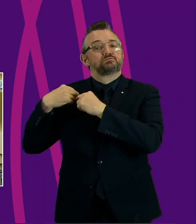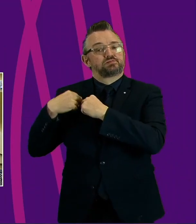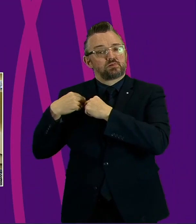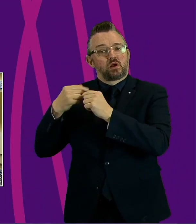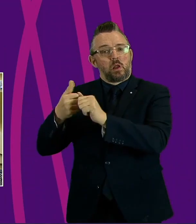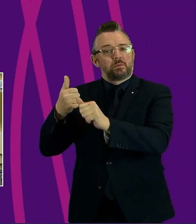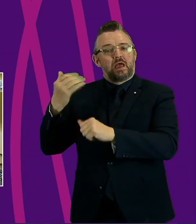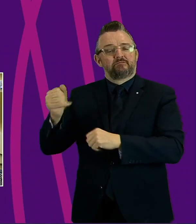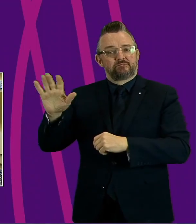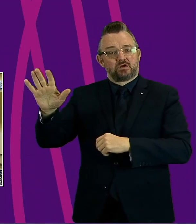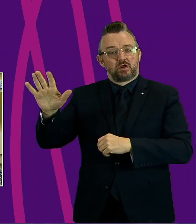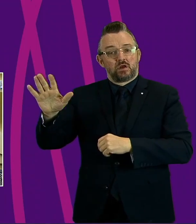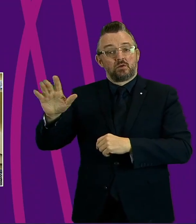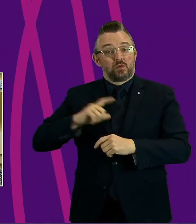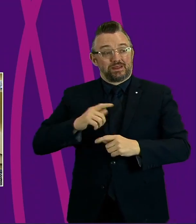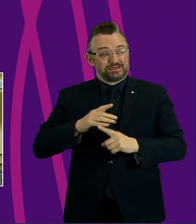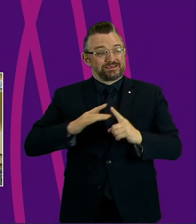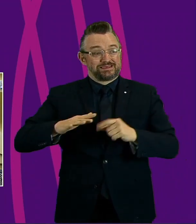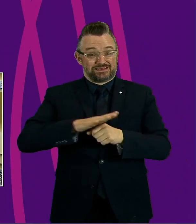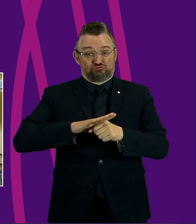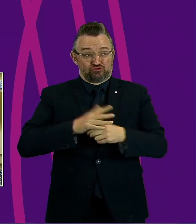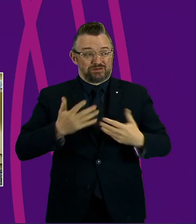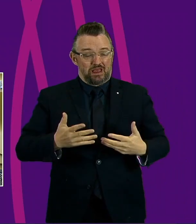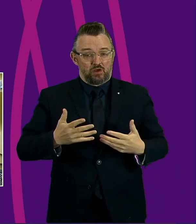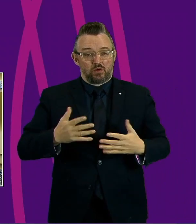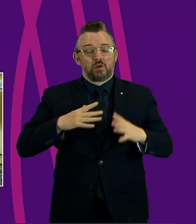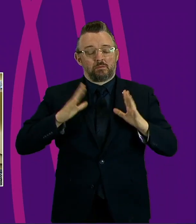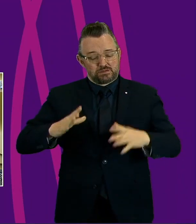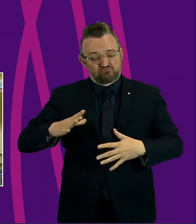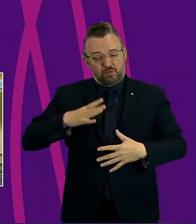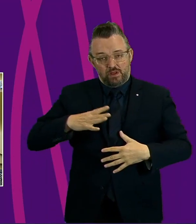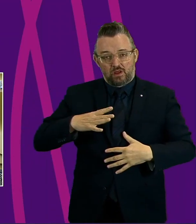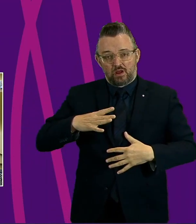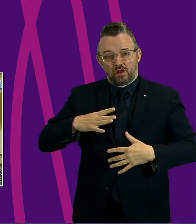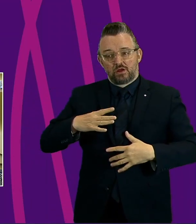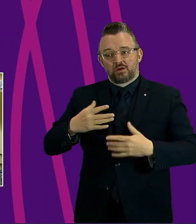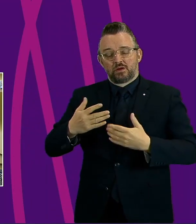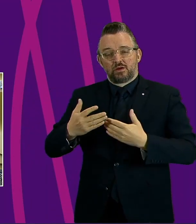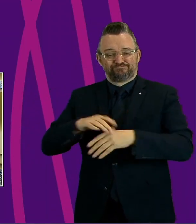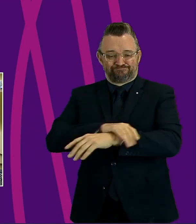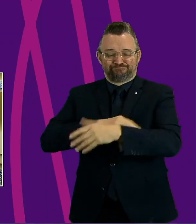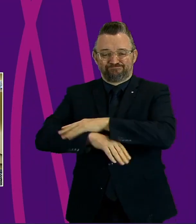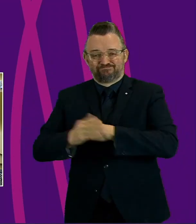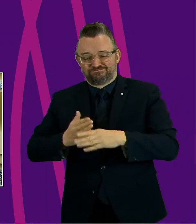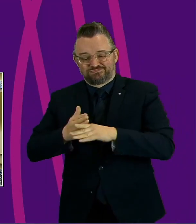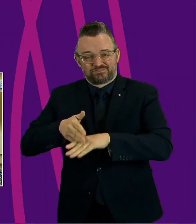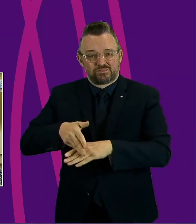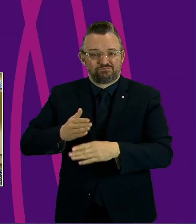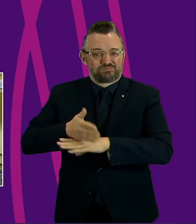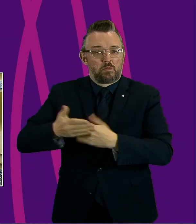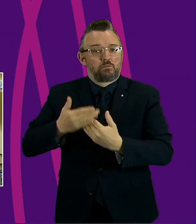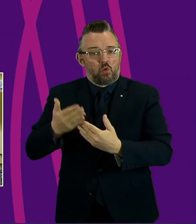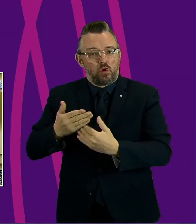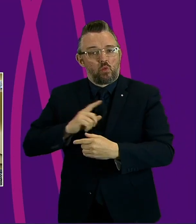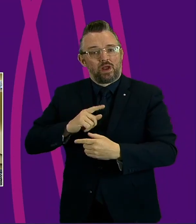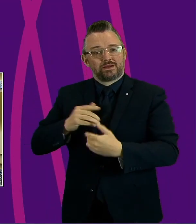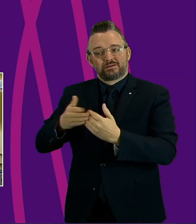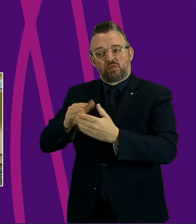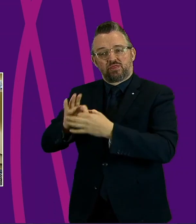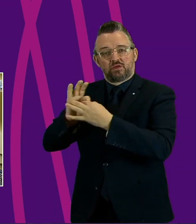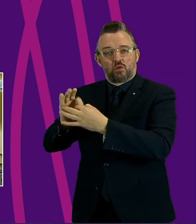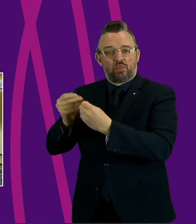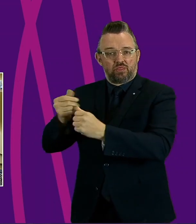exceptional circumstances we're in, being prepared for the Scottish Government to do more than we might otherwise do when we're dealing with responsibilities of